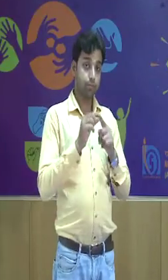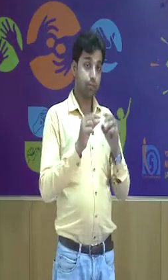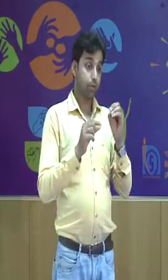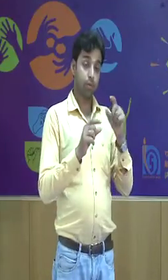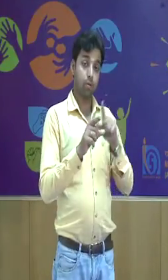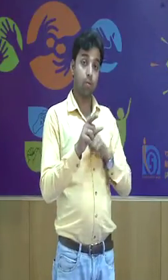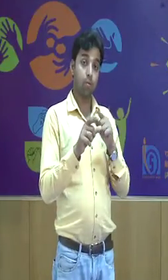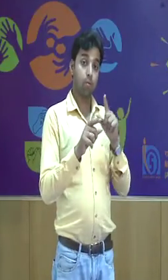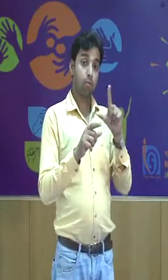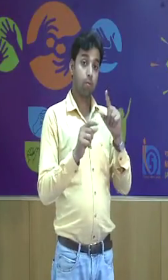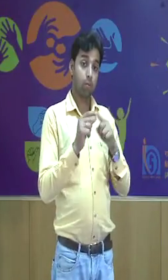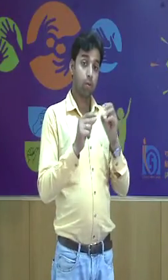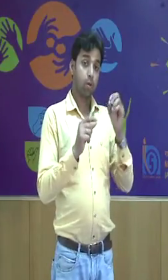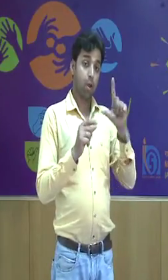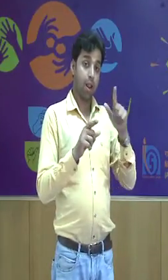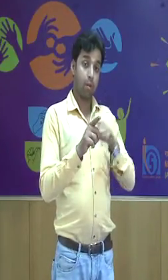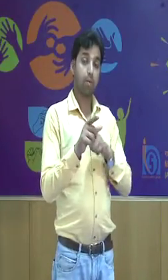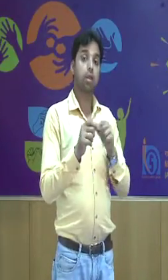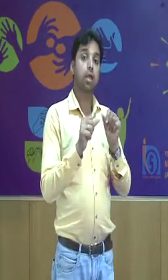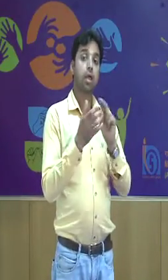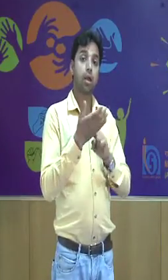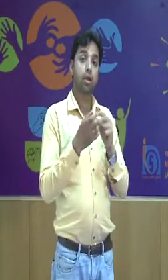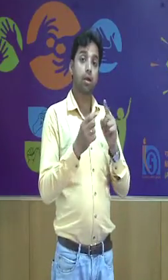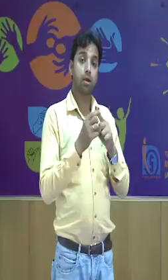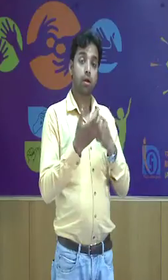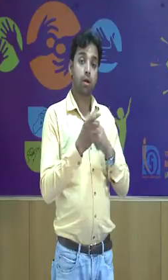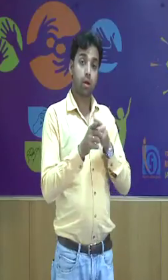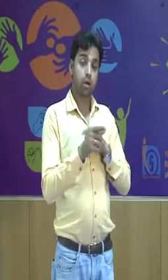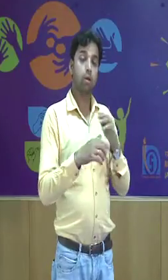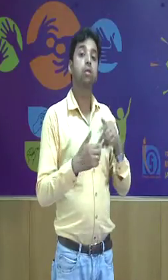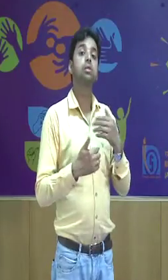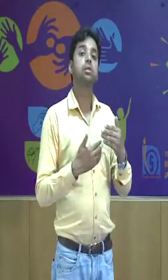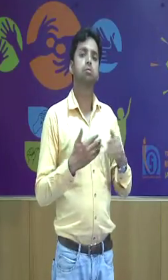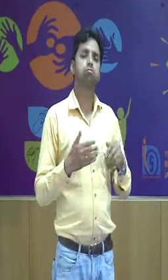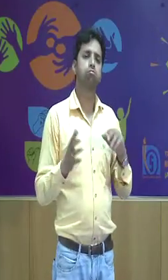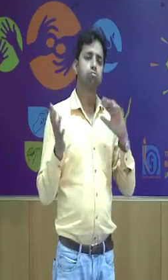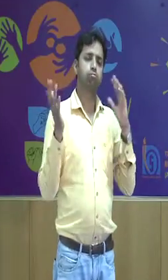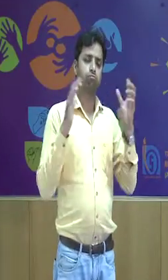Polyandry is still practiced in some parts of the country.